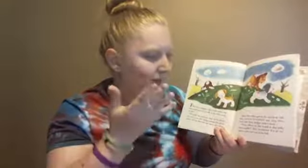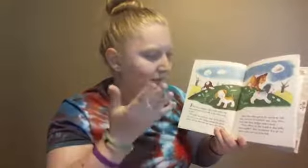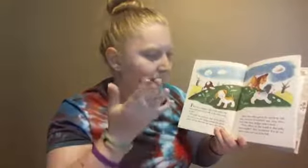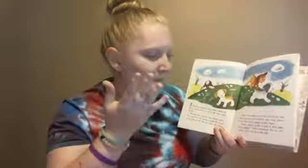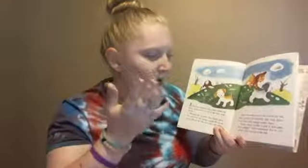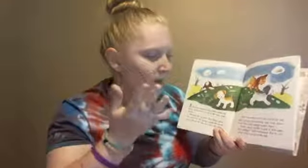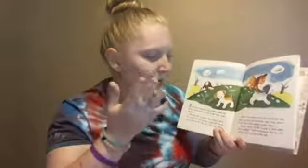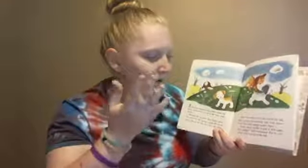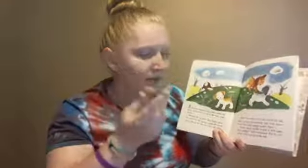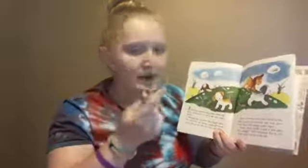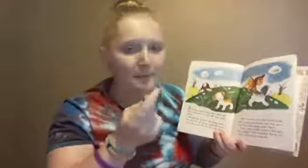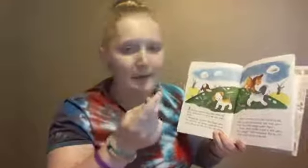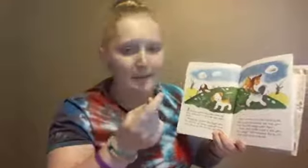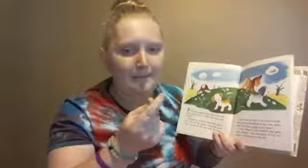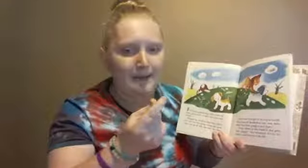is that Pokey little puppy?